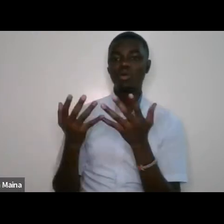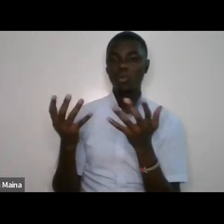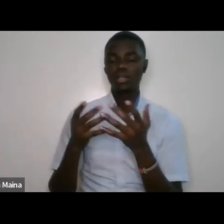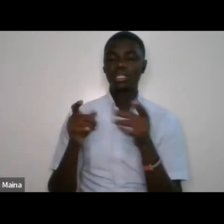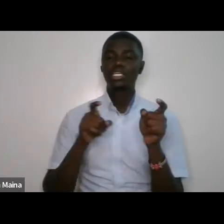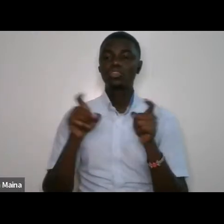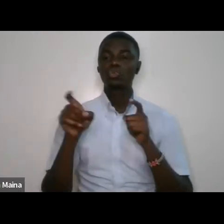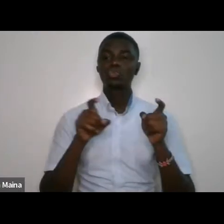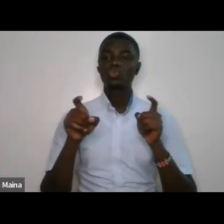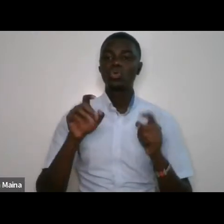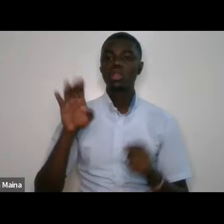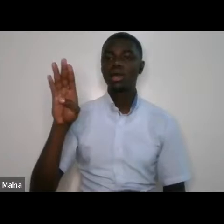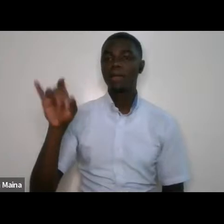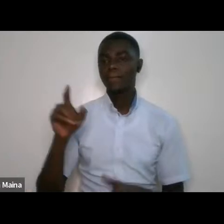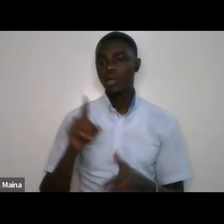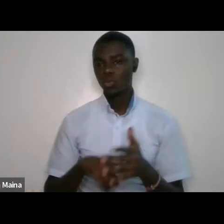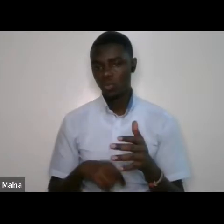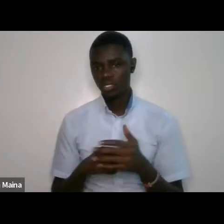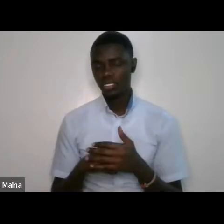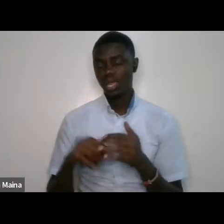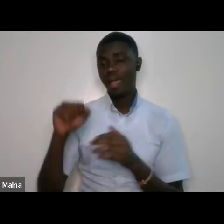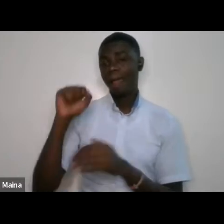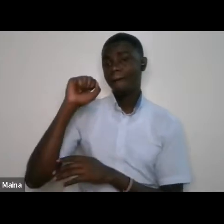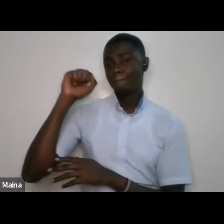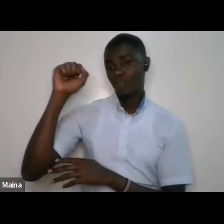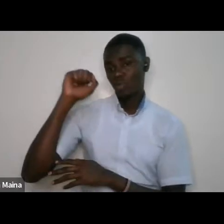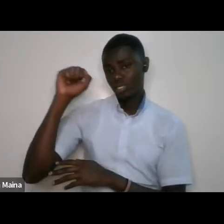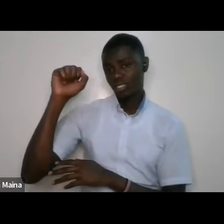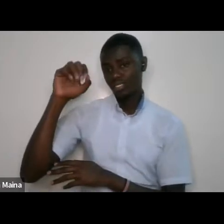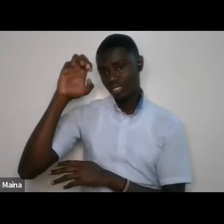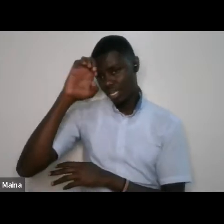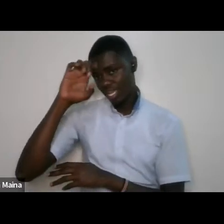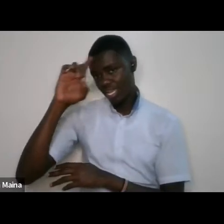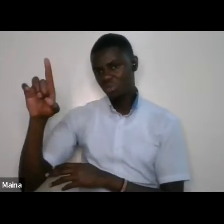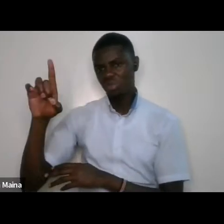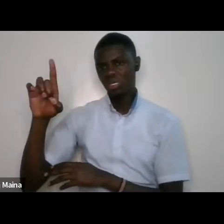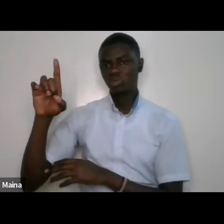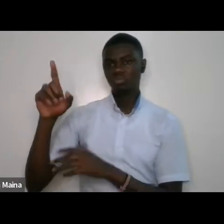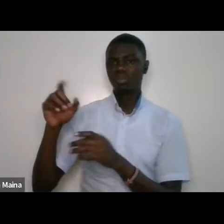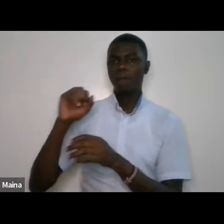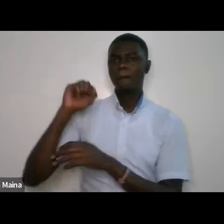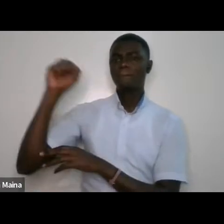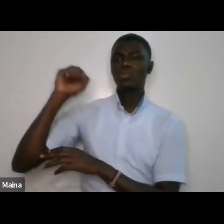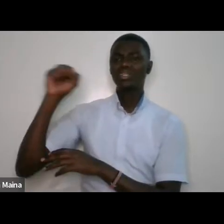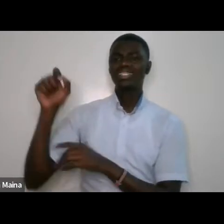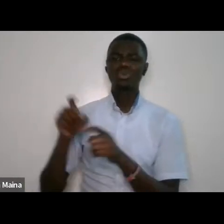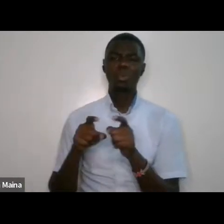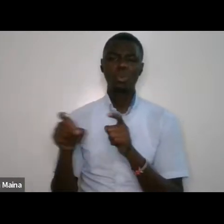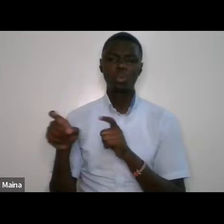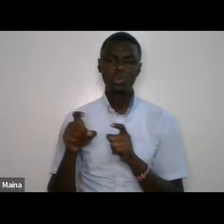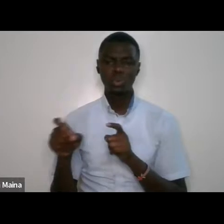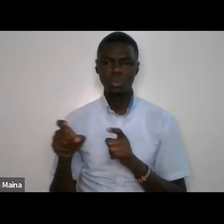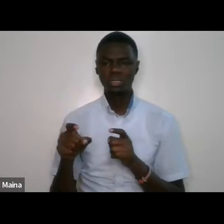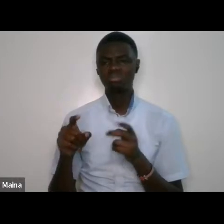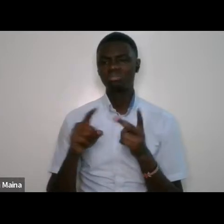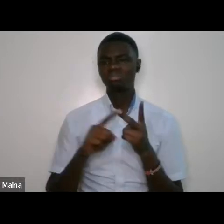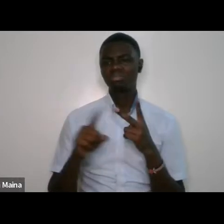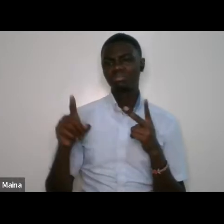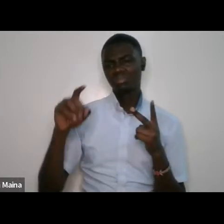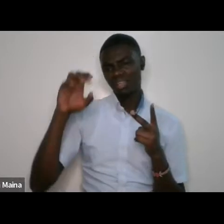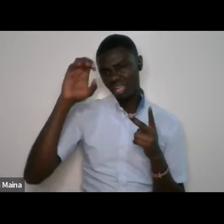by politics. Education has been politicized. I think